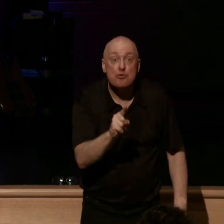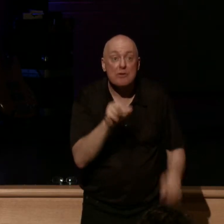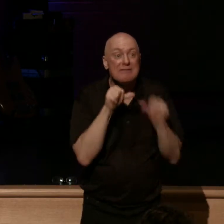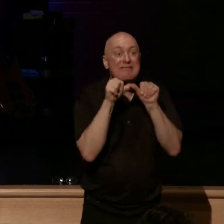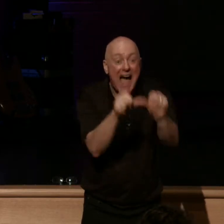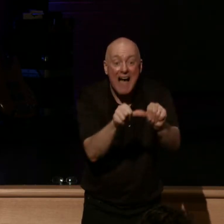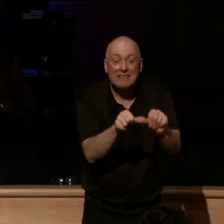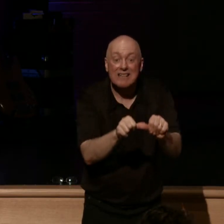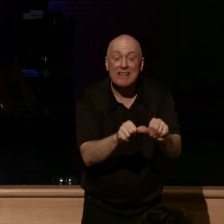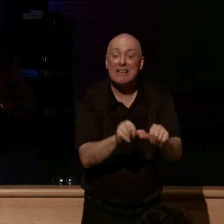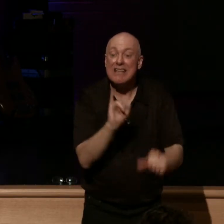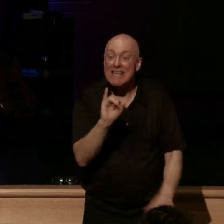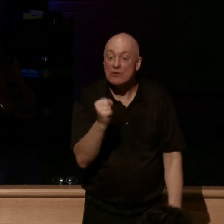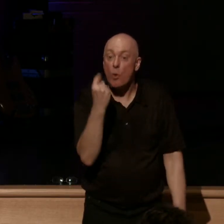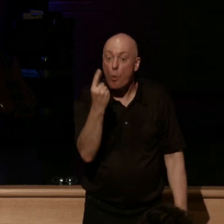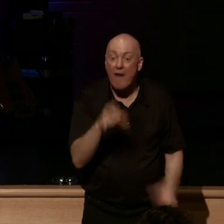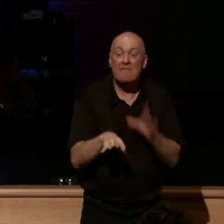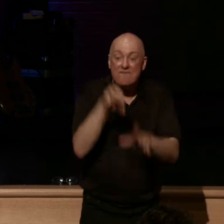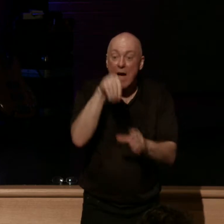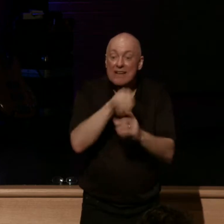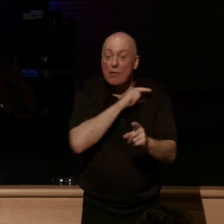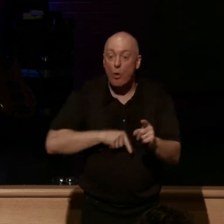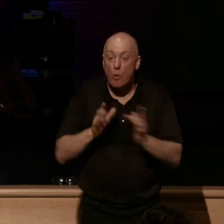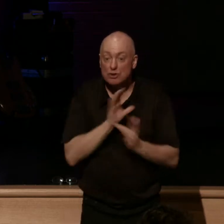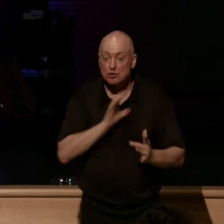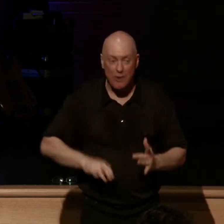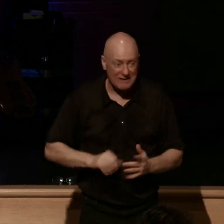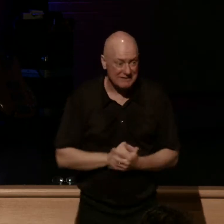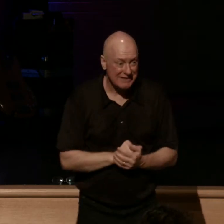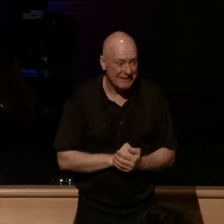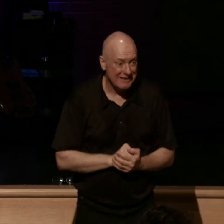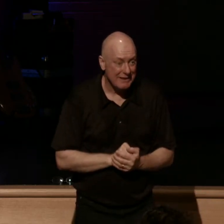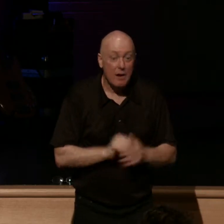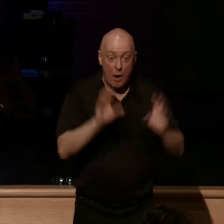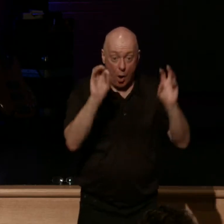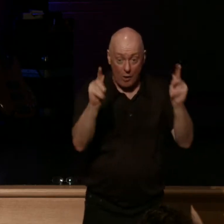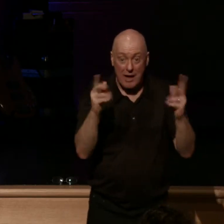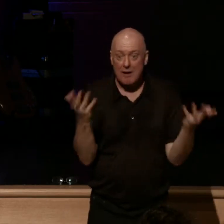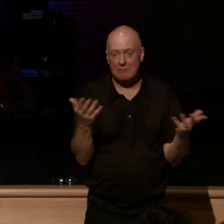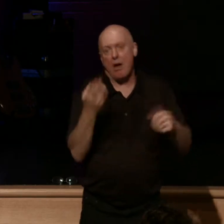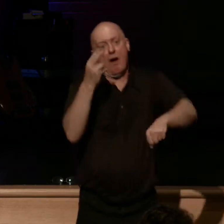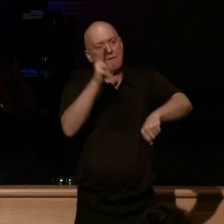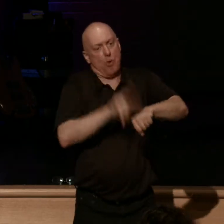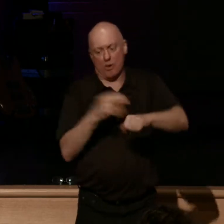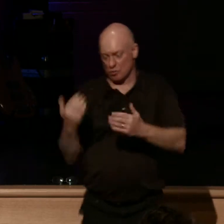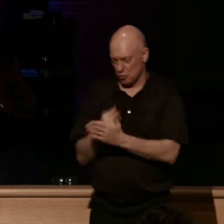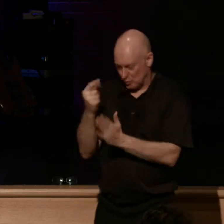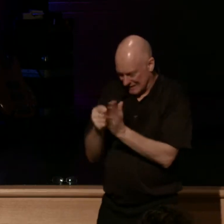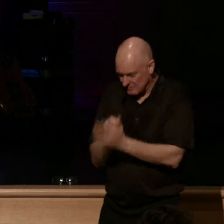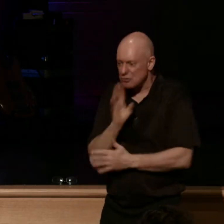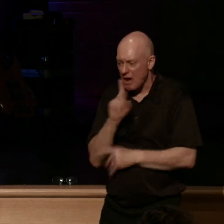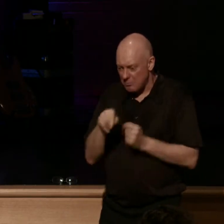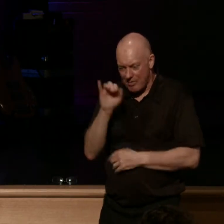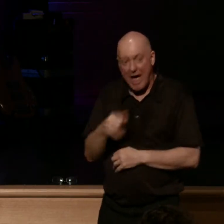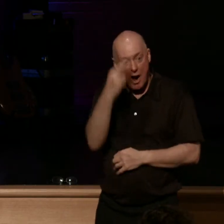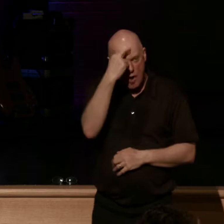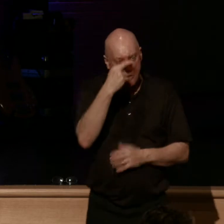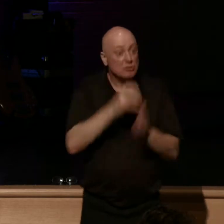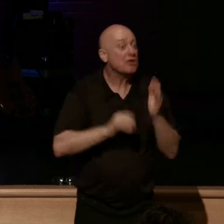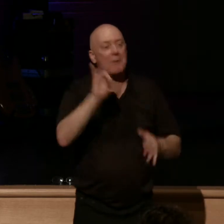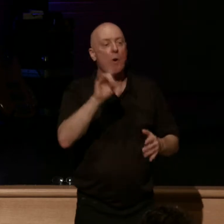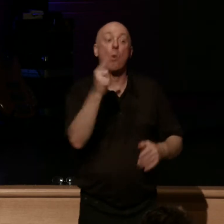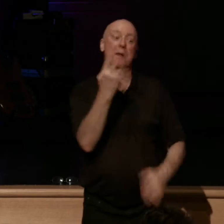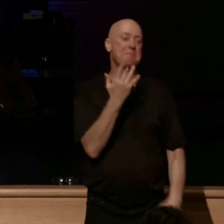lasts is the one that is found in the Lord Jesus Christ. Okay? So, of course, the New Testament talks about this. Romans 8, one of